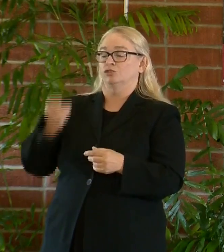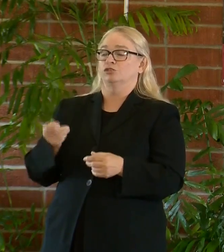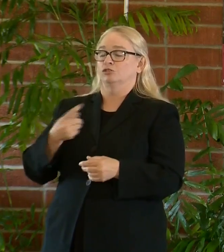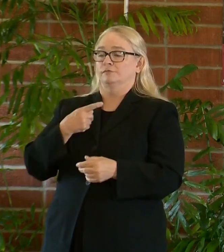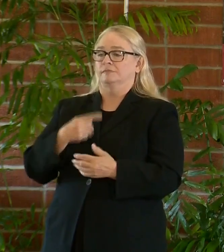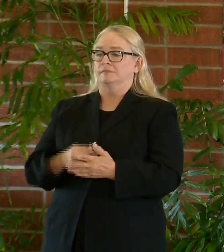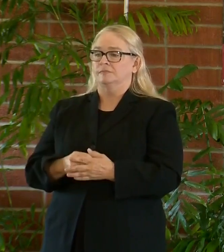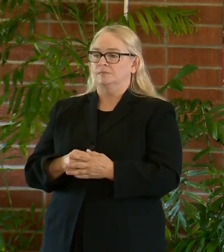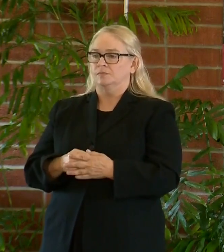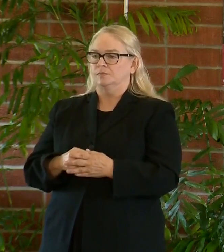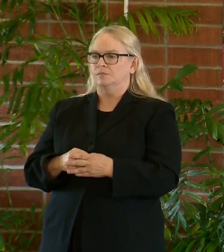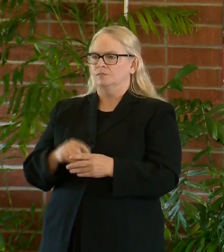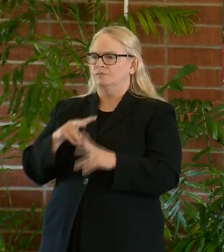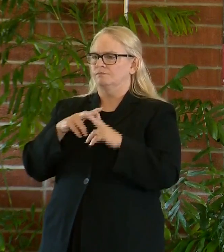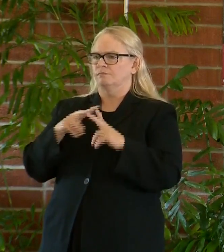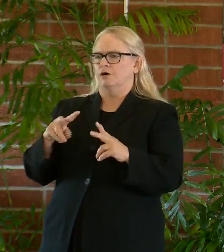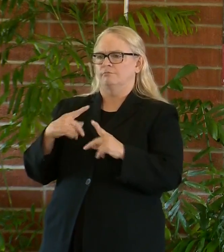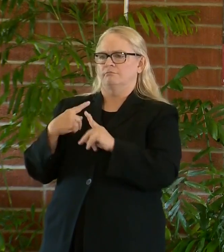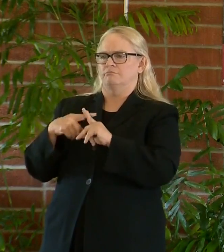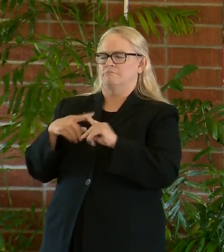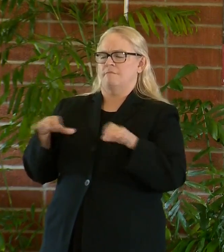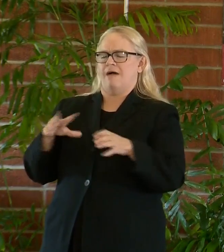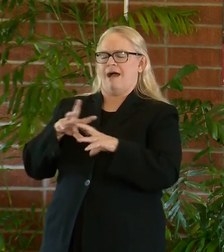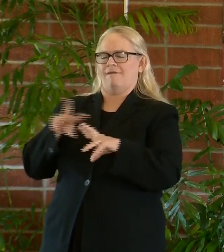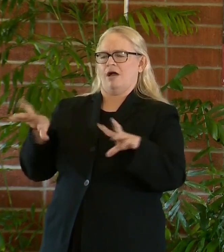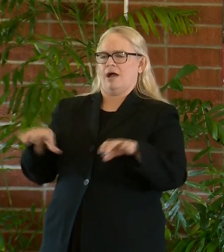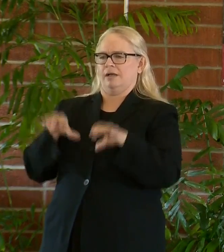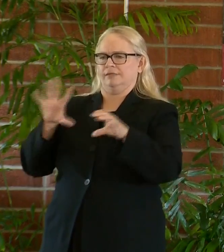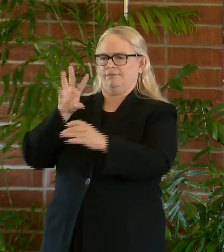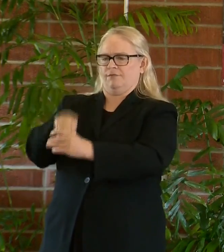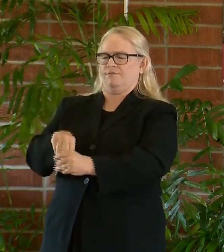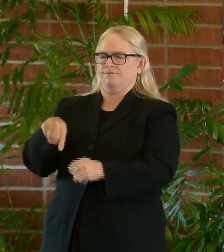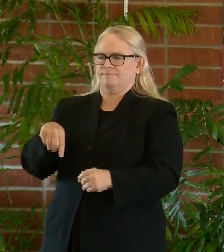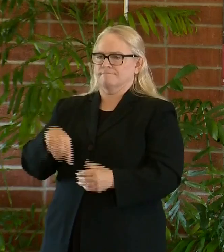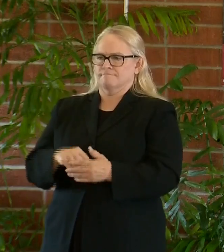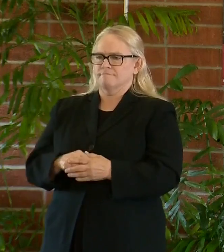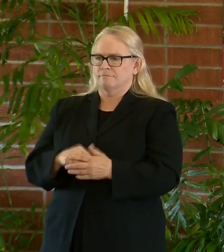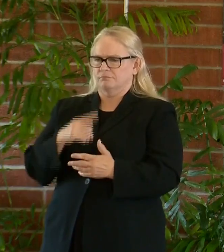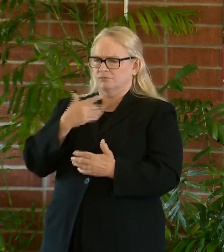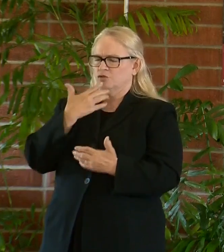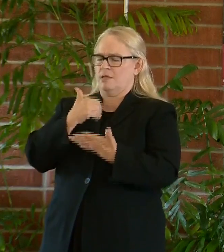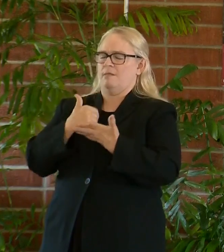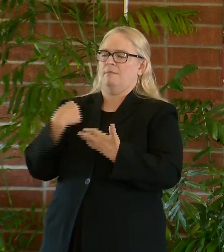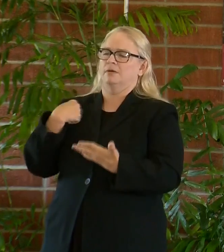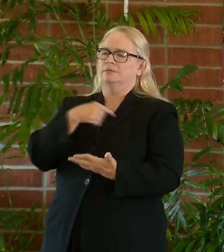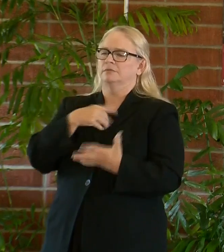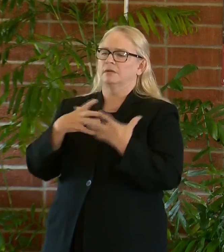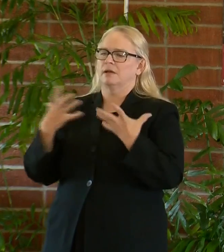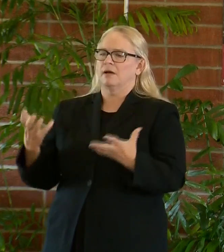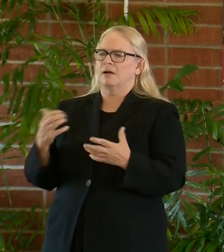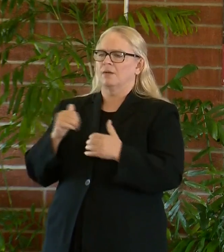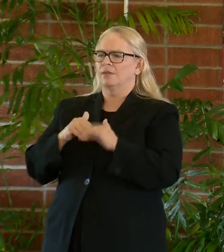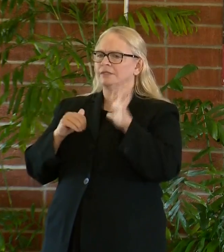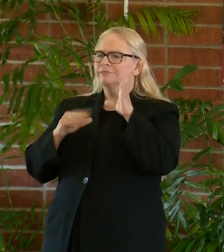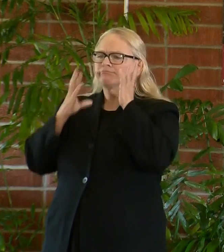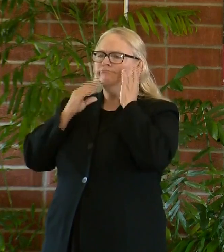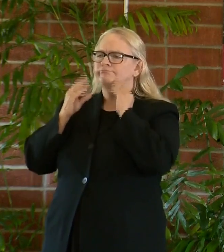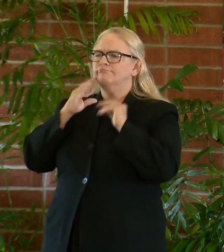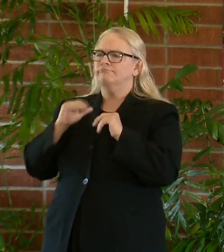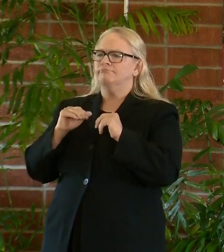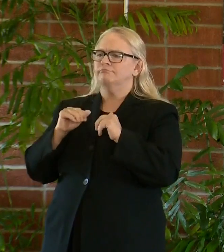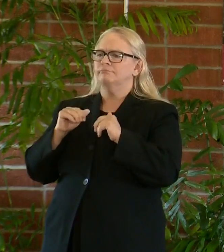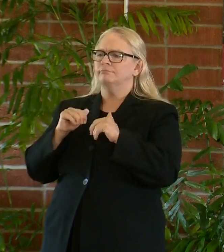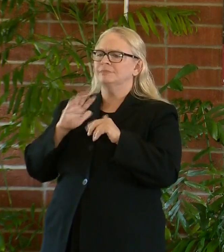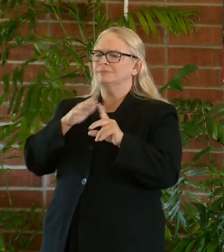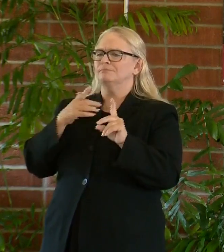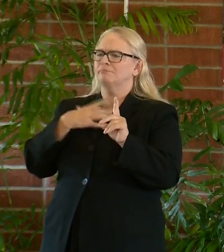really been proactive and has been an incredible example in terms of his fortitude and his desire